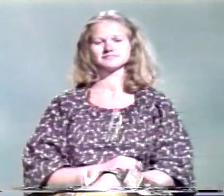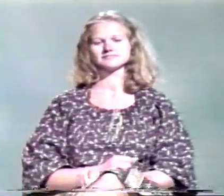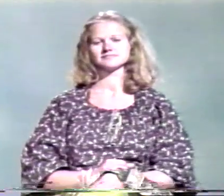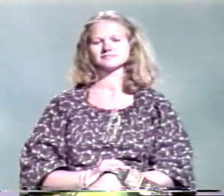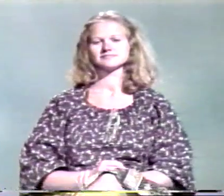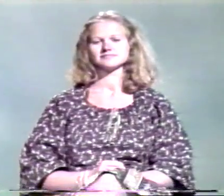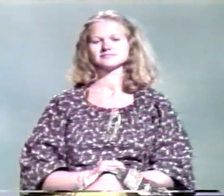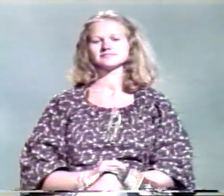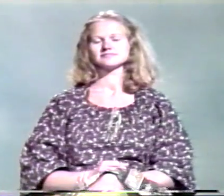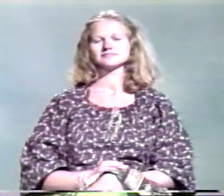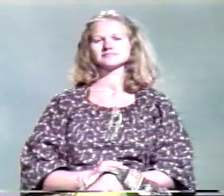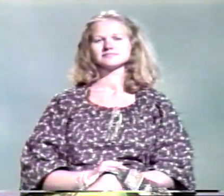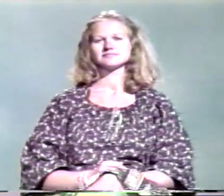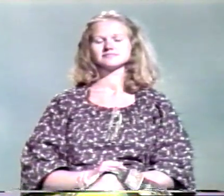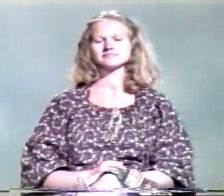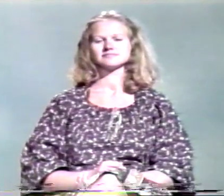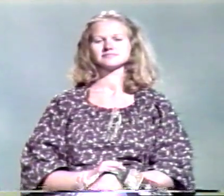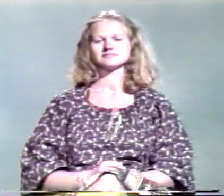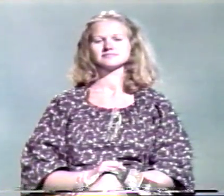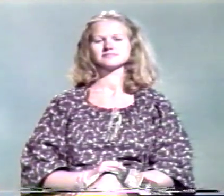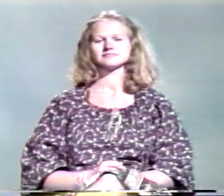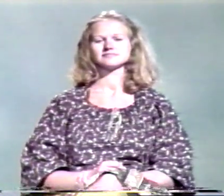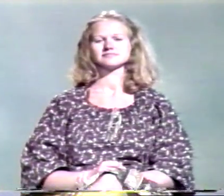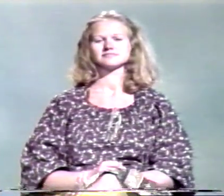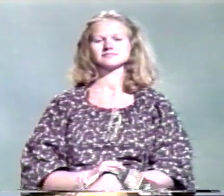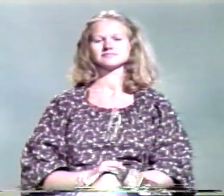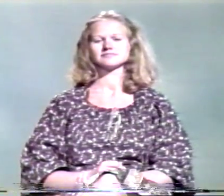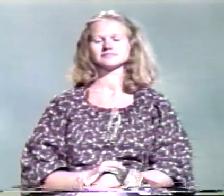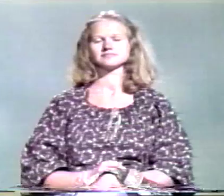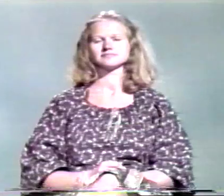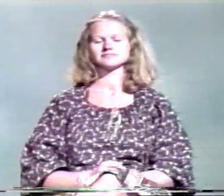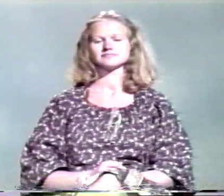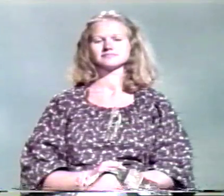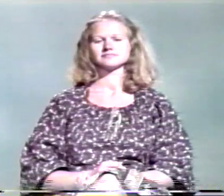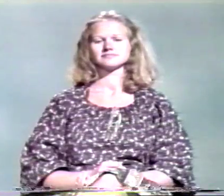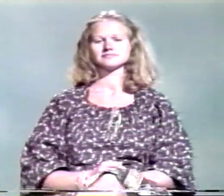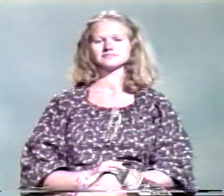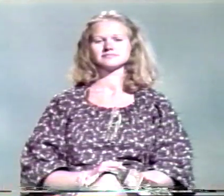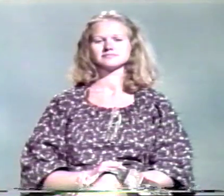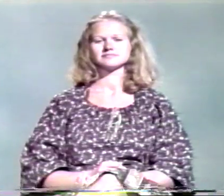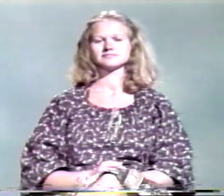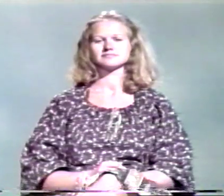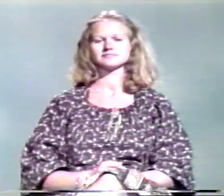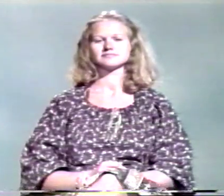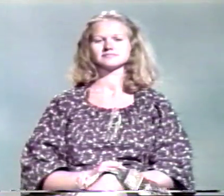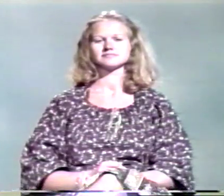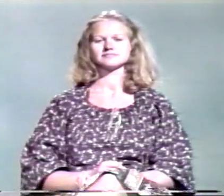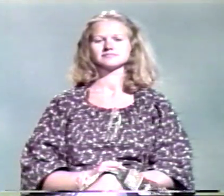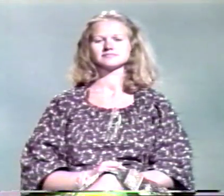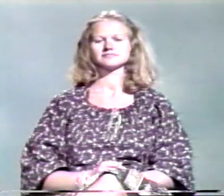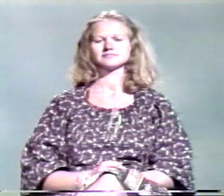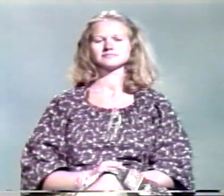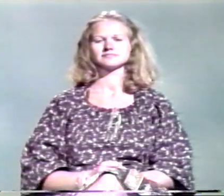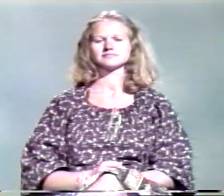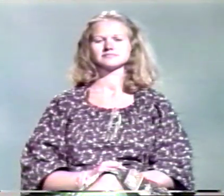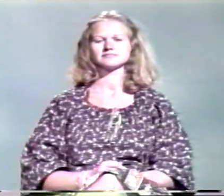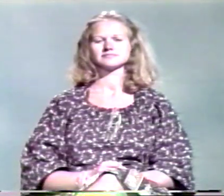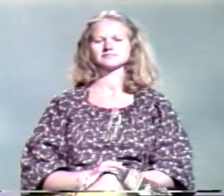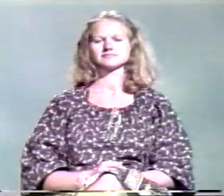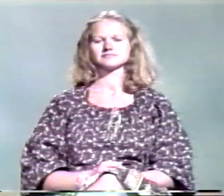My girlfriend was on my left, and then he spilled Coke all over her. My girlfriend held back her feelings. It was all over